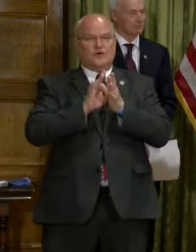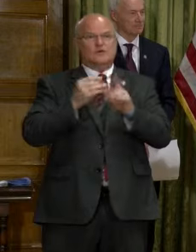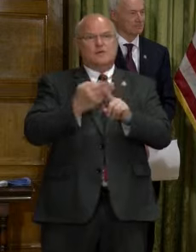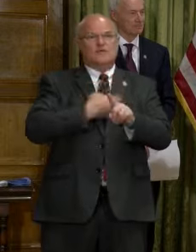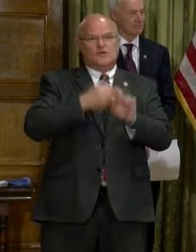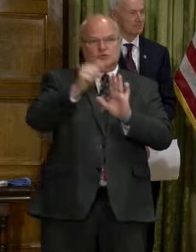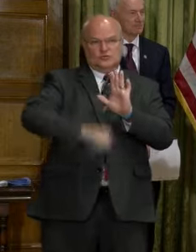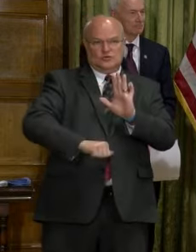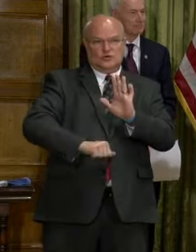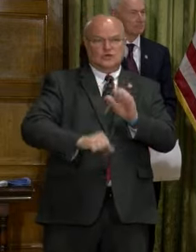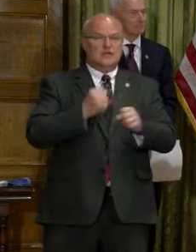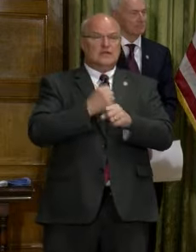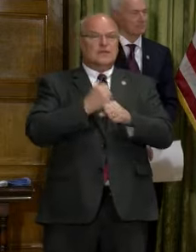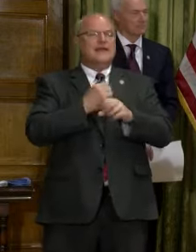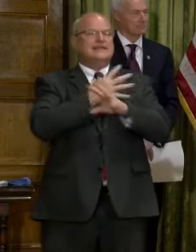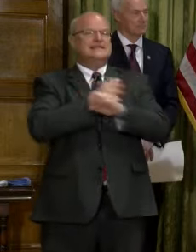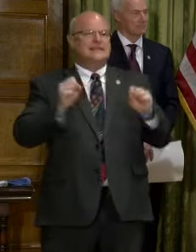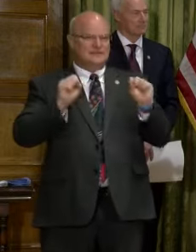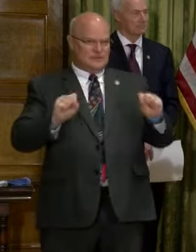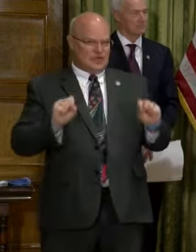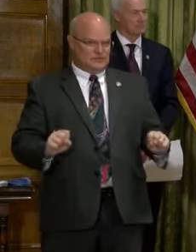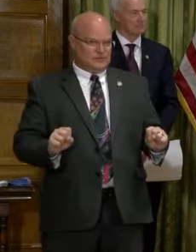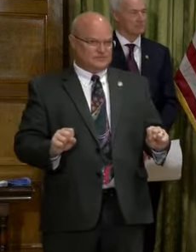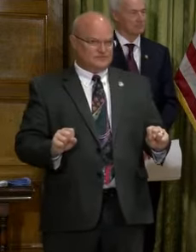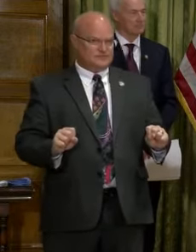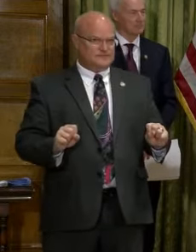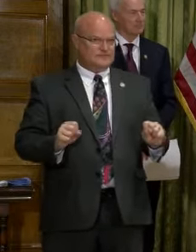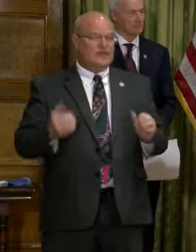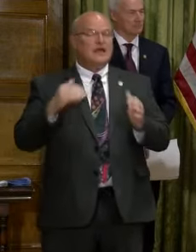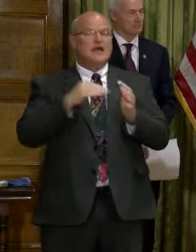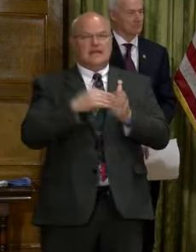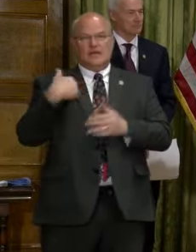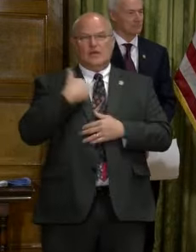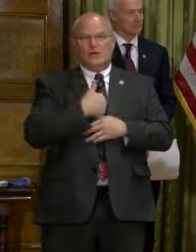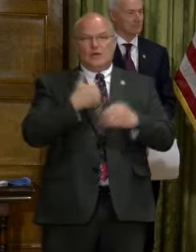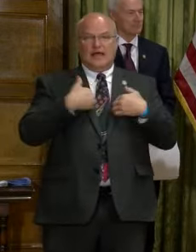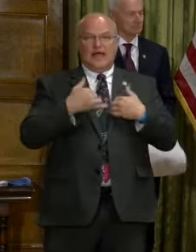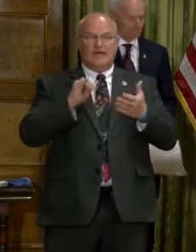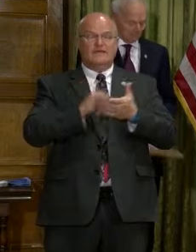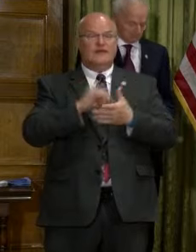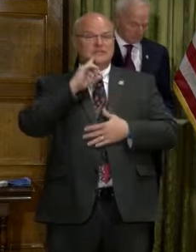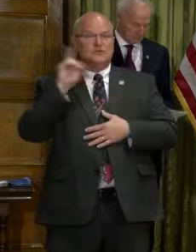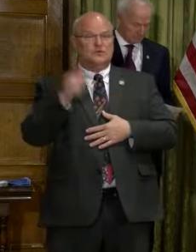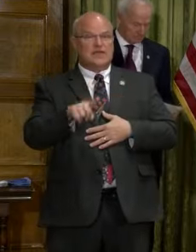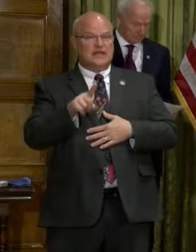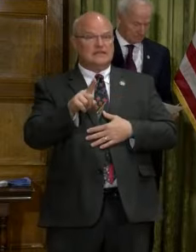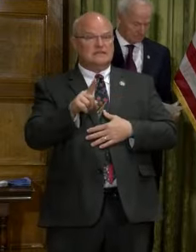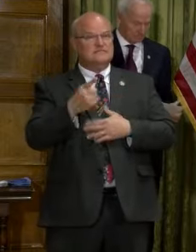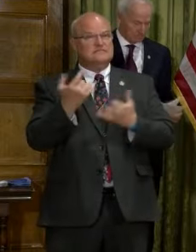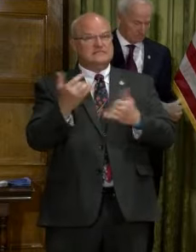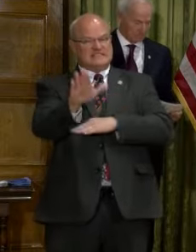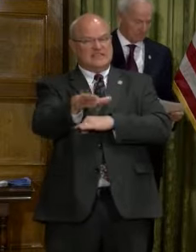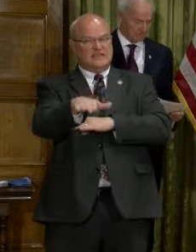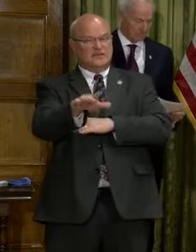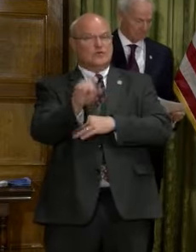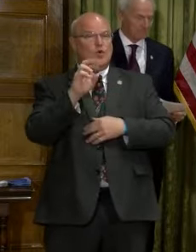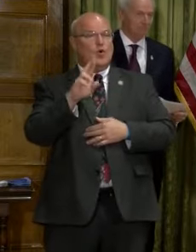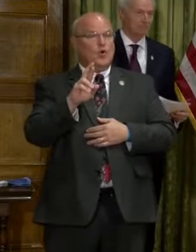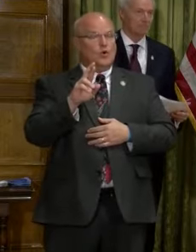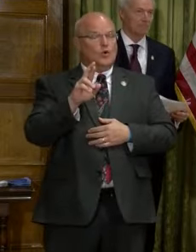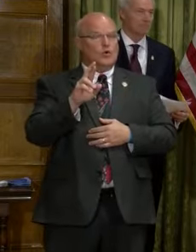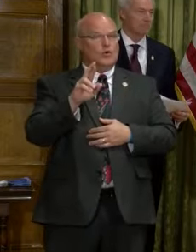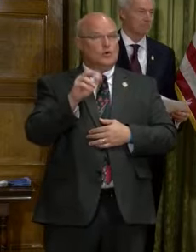procedure to make these as safe as possible. Again, we'll have that directive out either later today